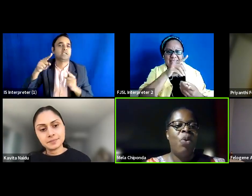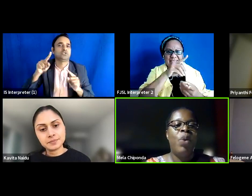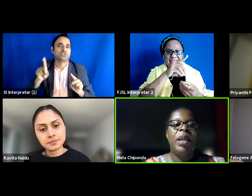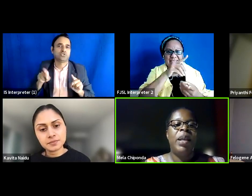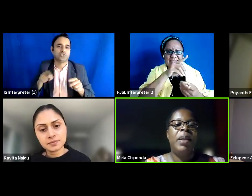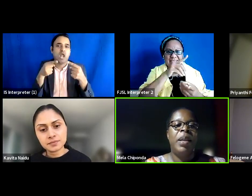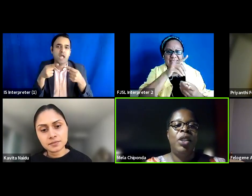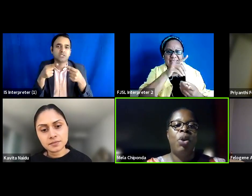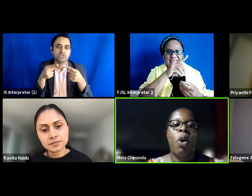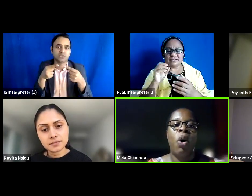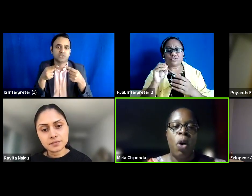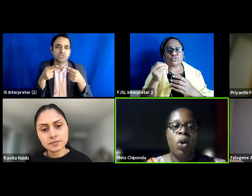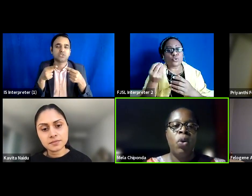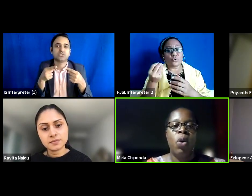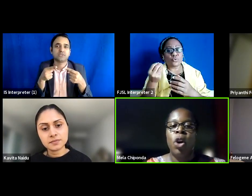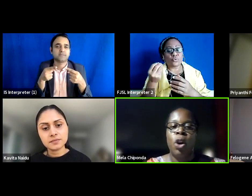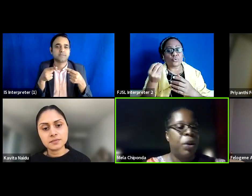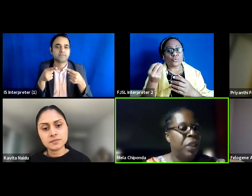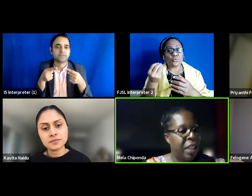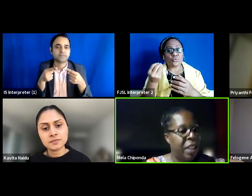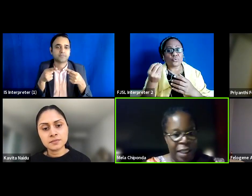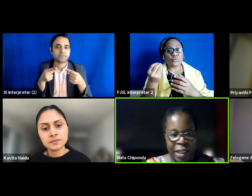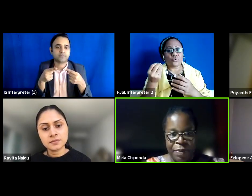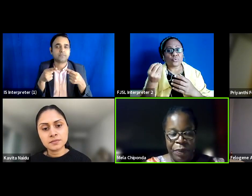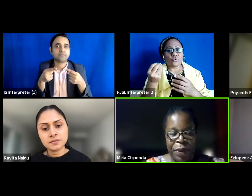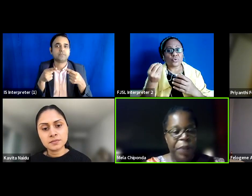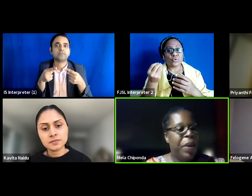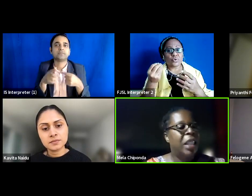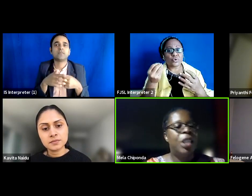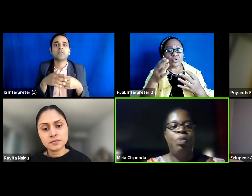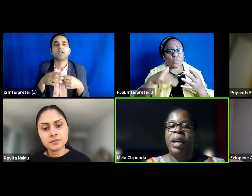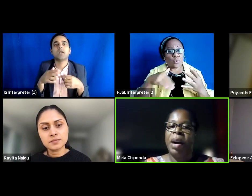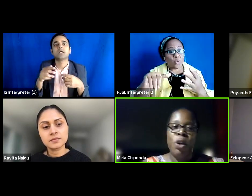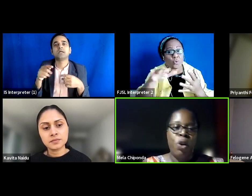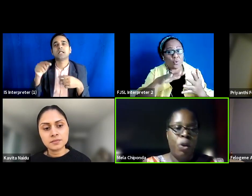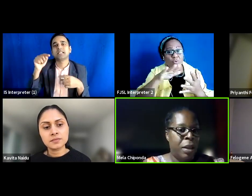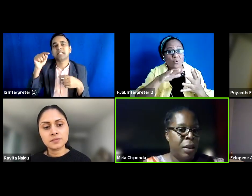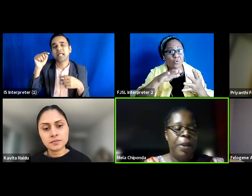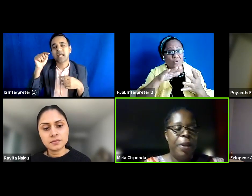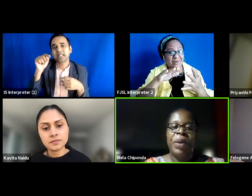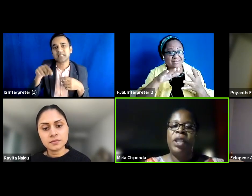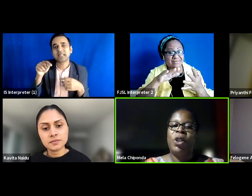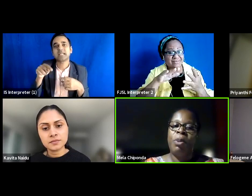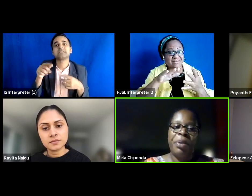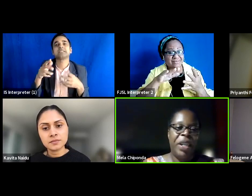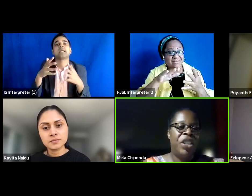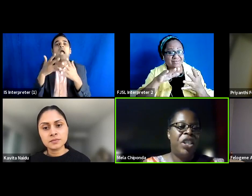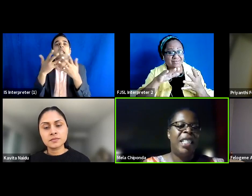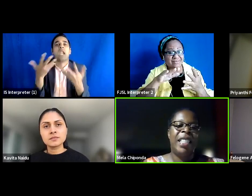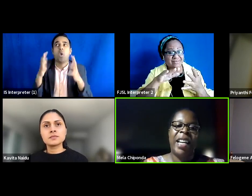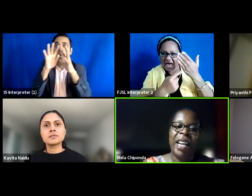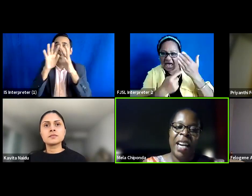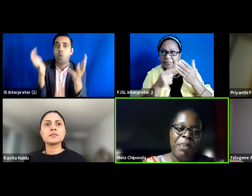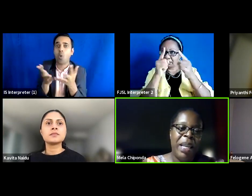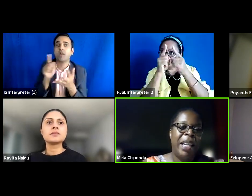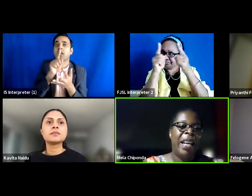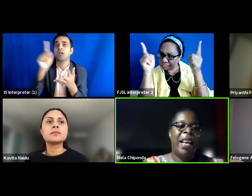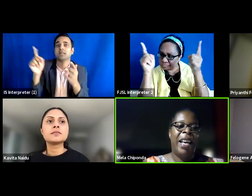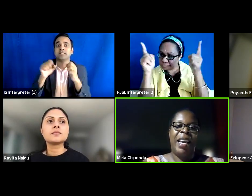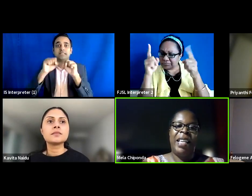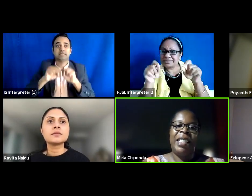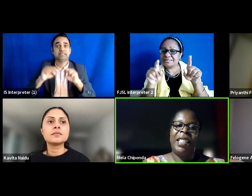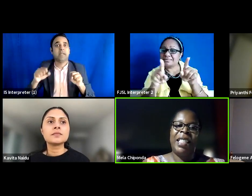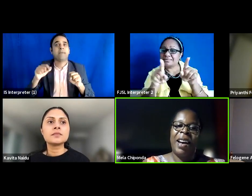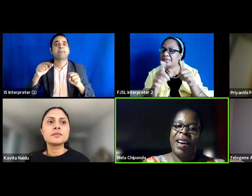is now within this whole global system that has become normal, that corporations can come